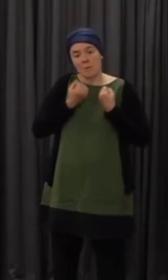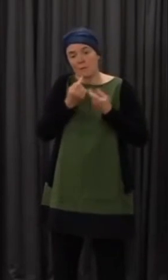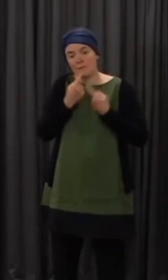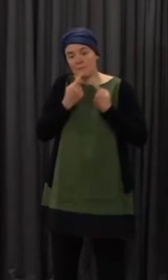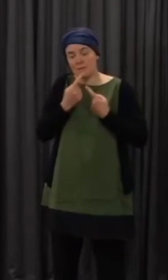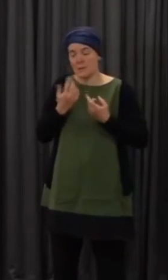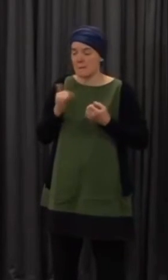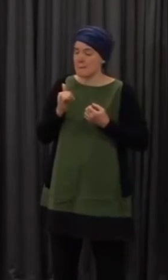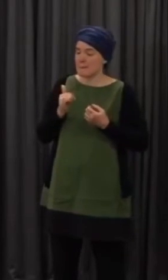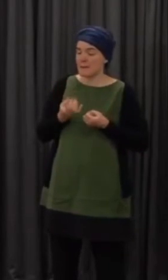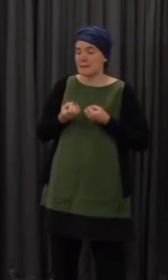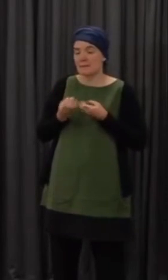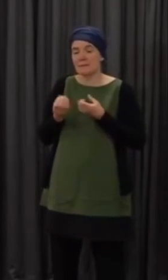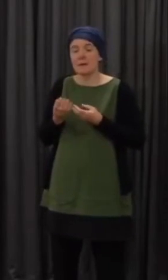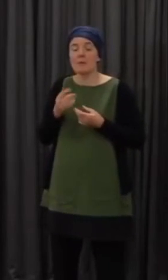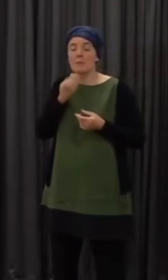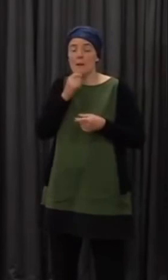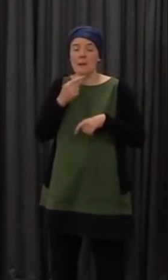to other people.